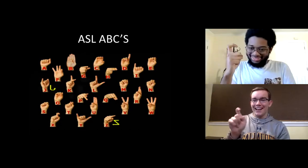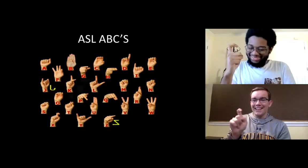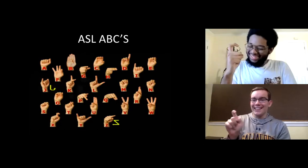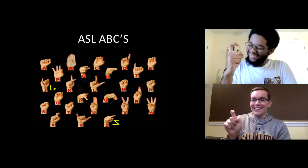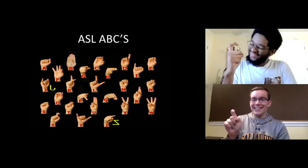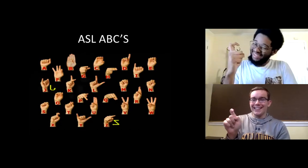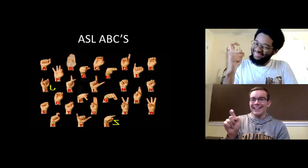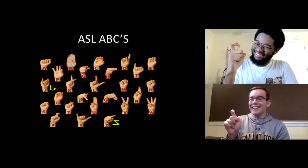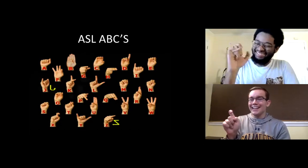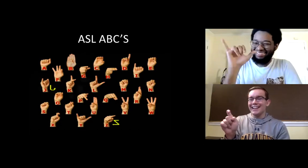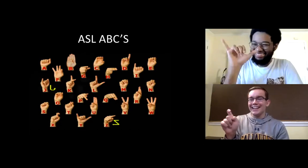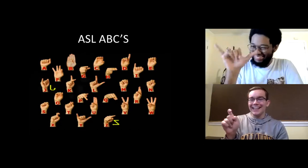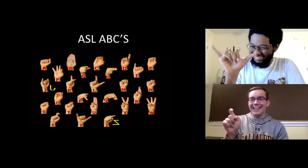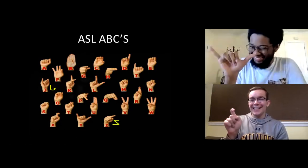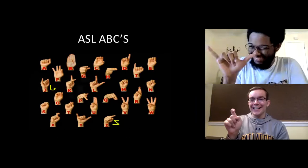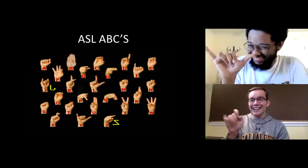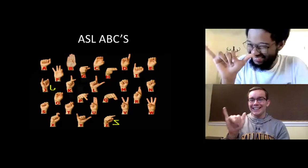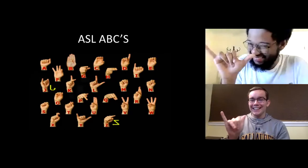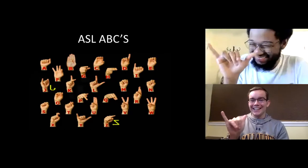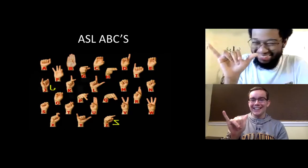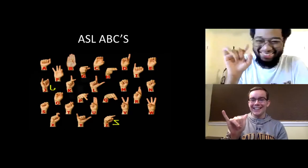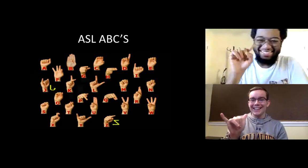Oh, I did it again. Thank goodness.